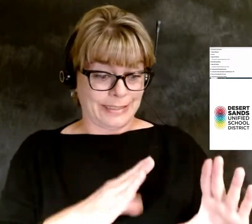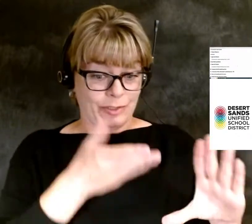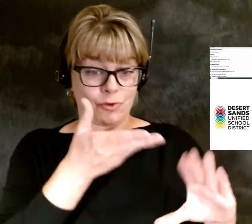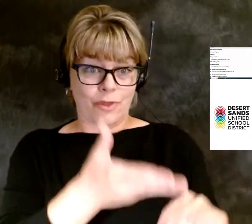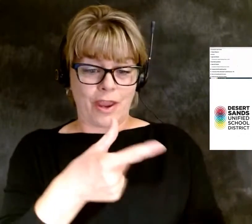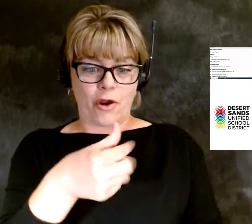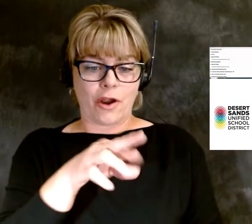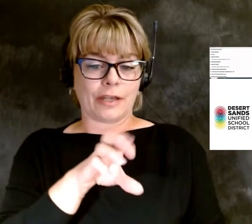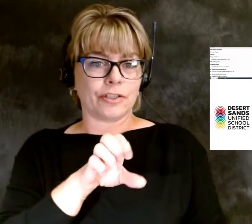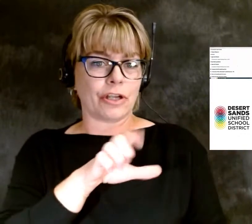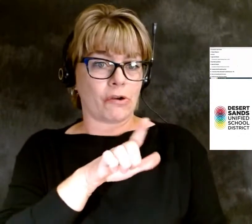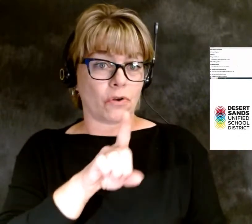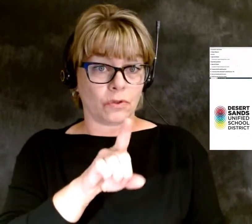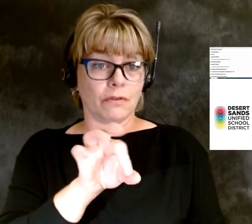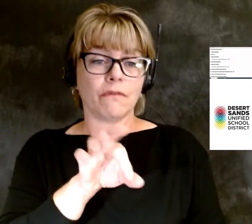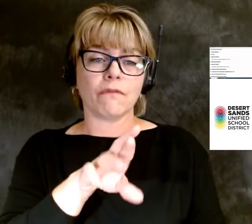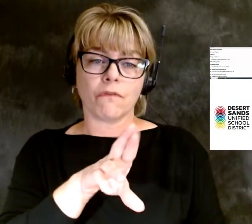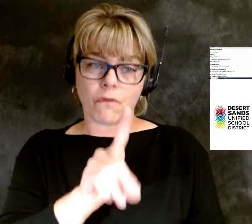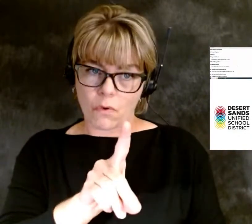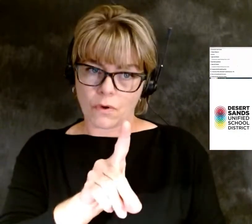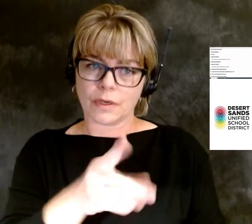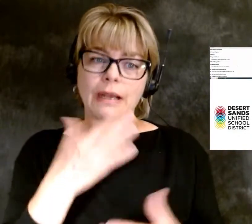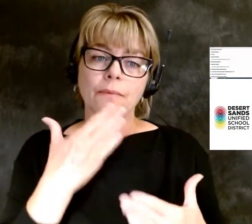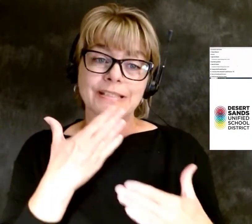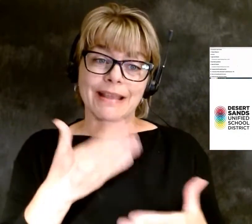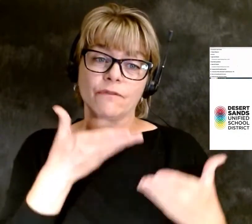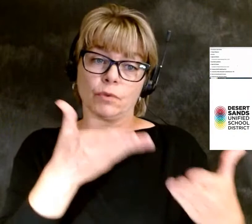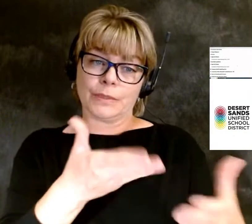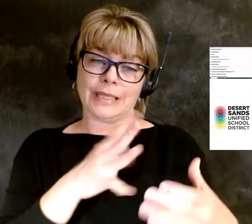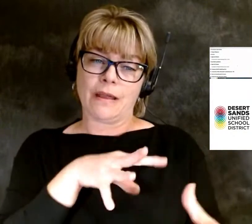that. Thank you. Ms. Pierce?